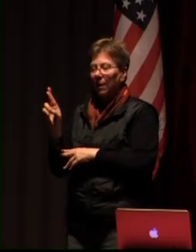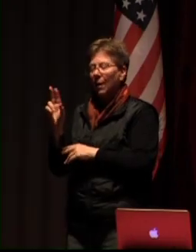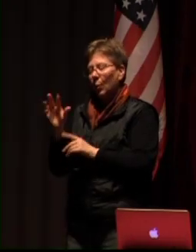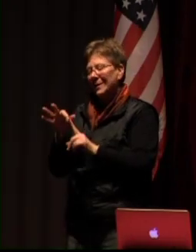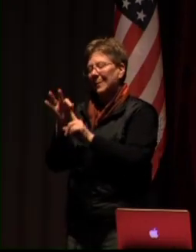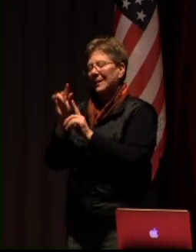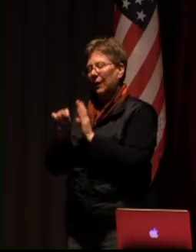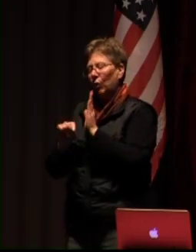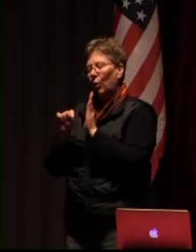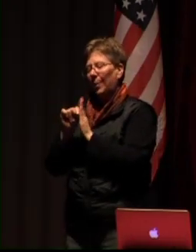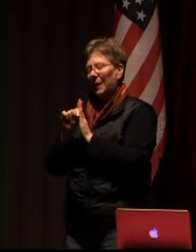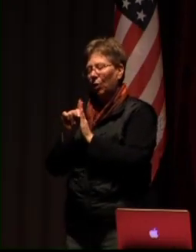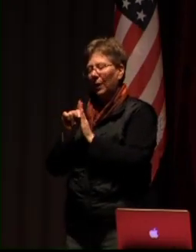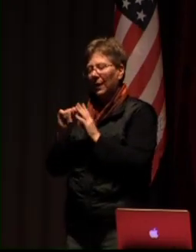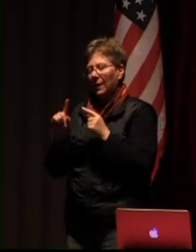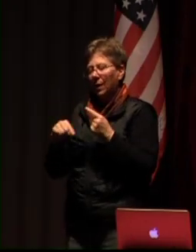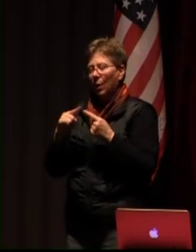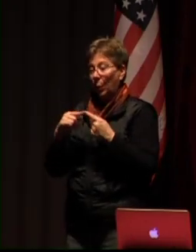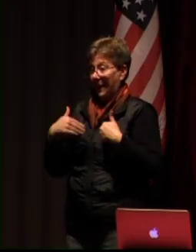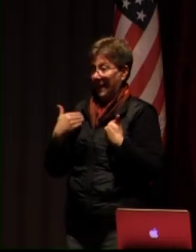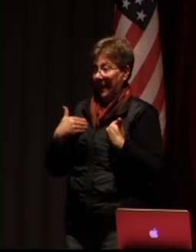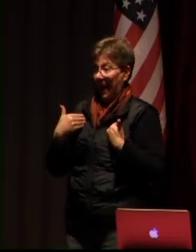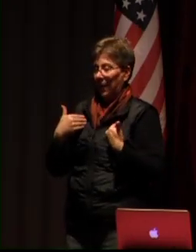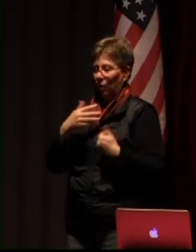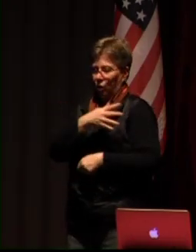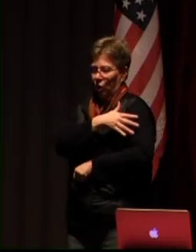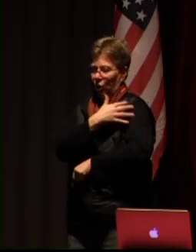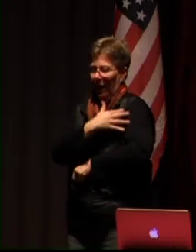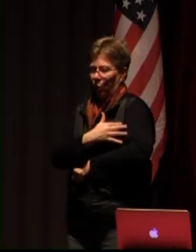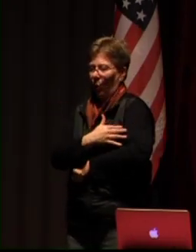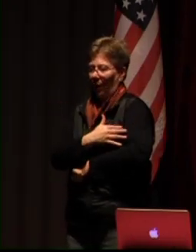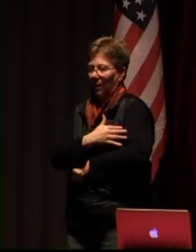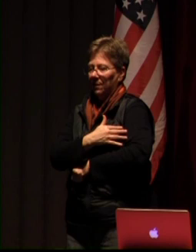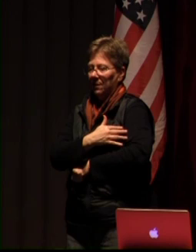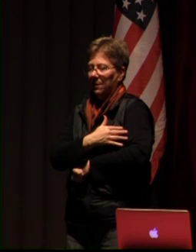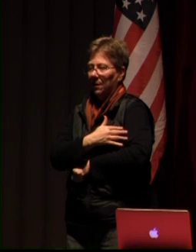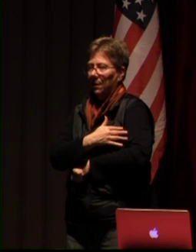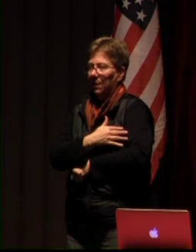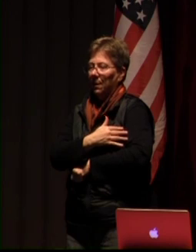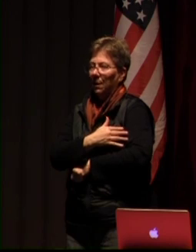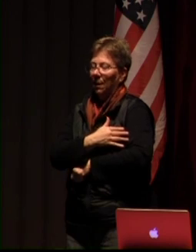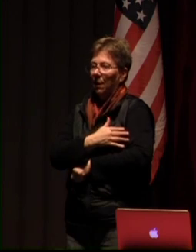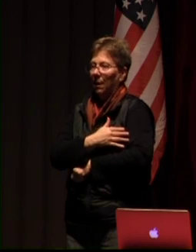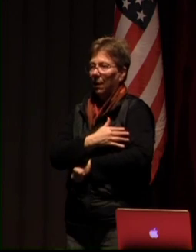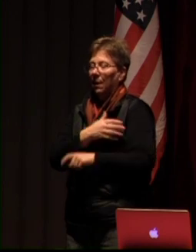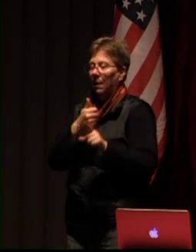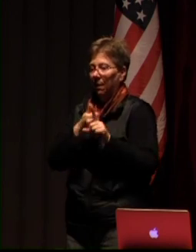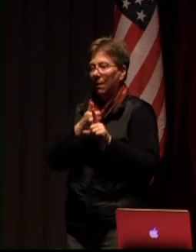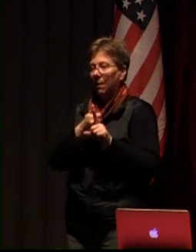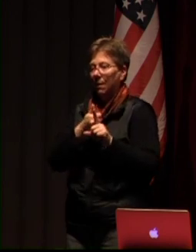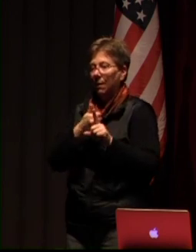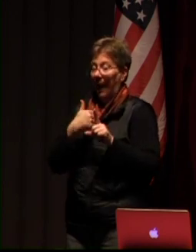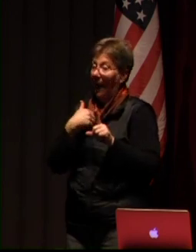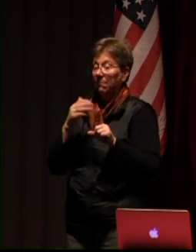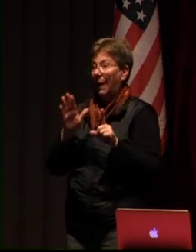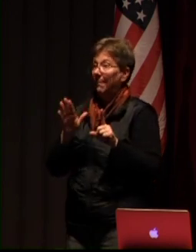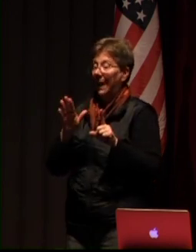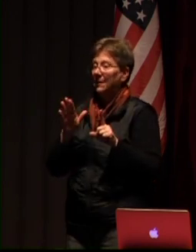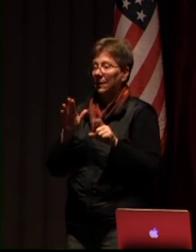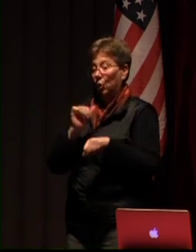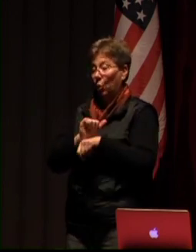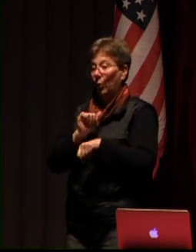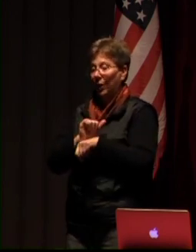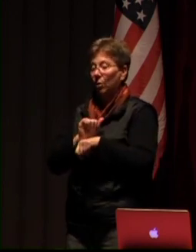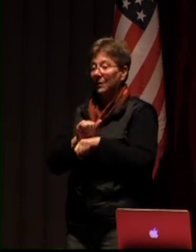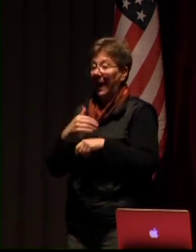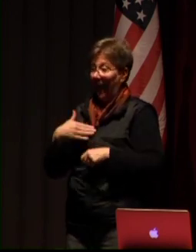period when, you know, young generals came, certainly had amazing careers, and Napoleon, you know,